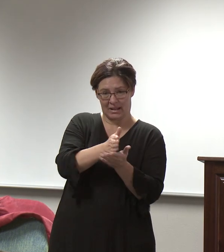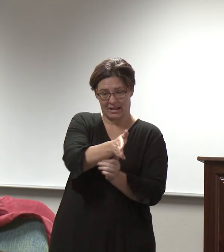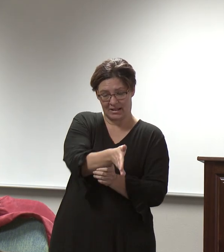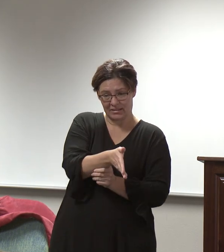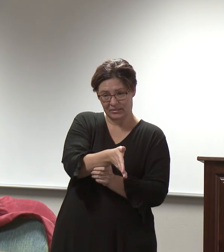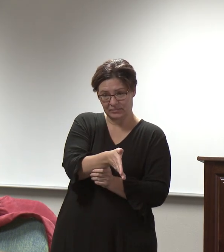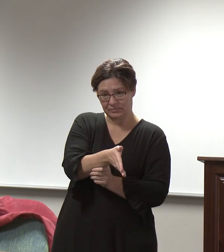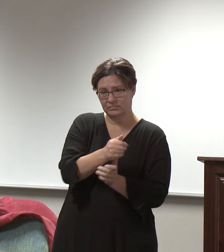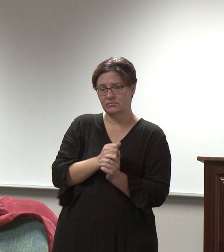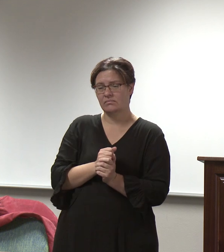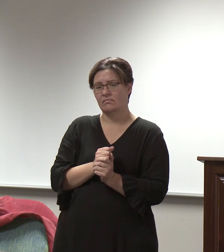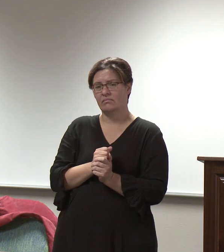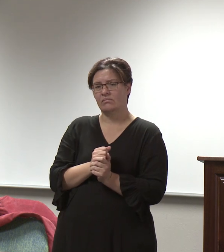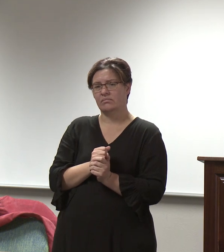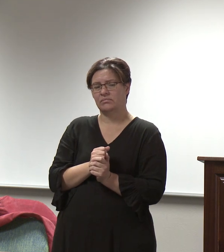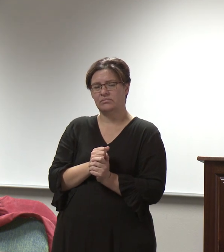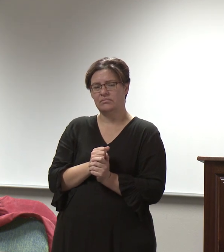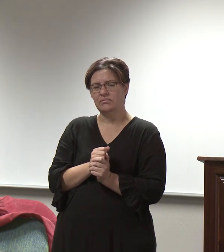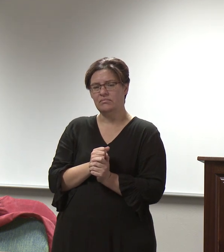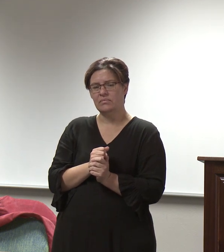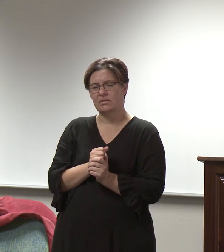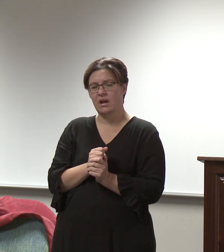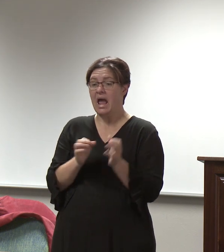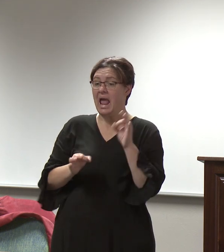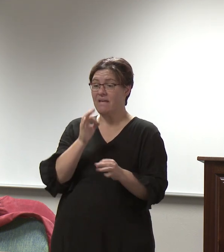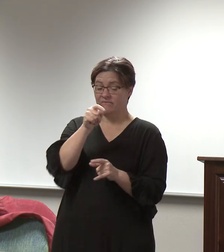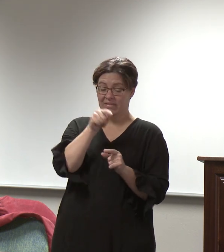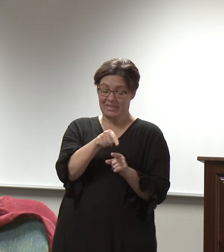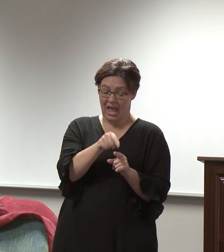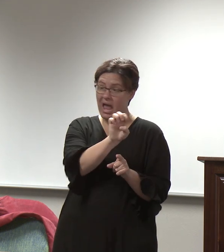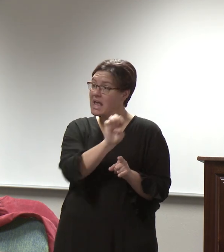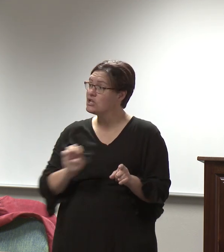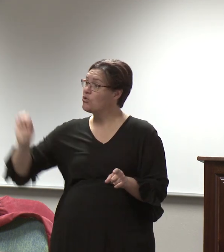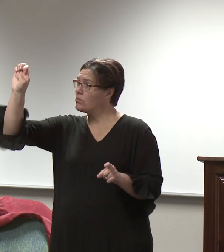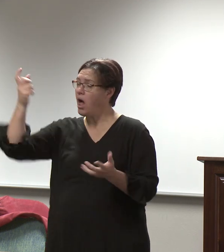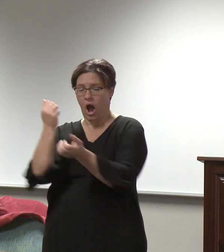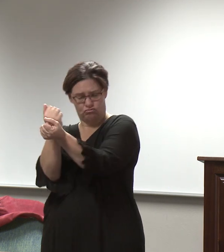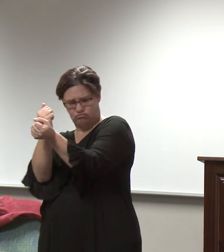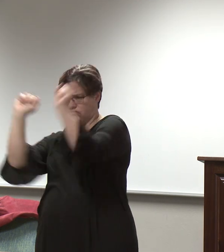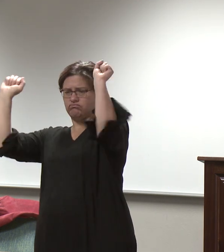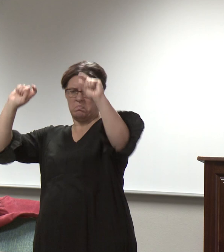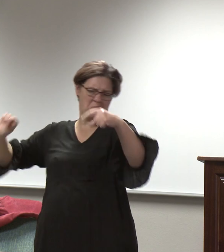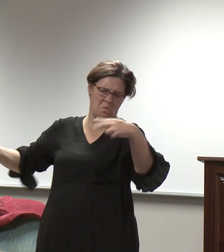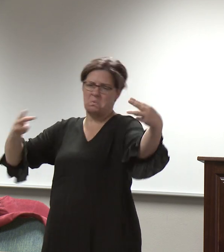this point, this liquid cemetery, if they were Europeans, there would be a revolution in Europe.